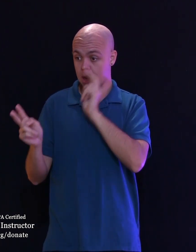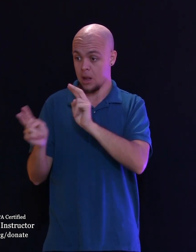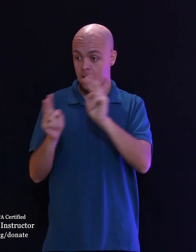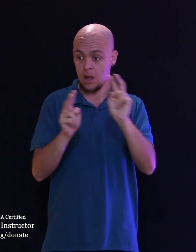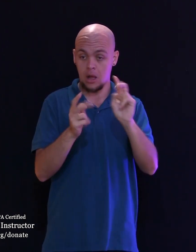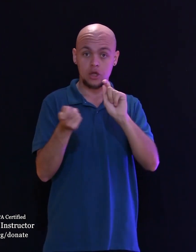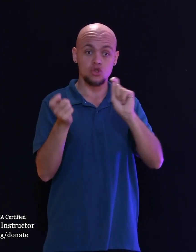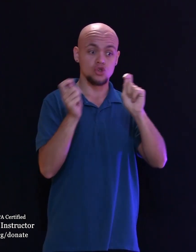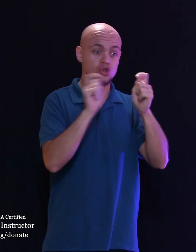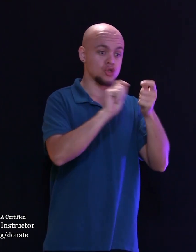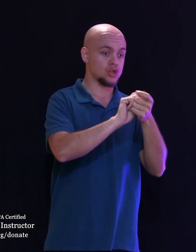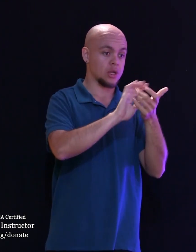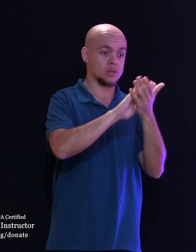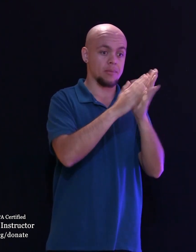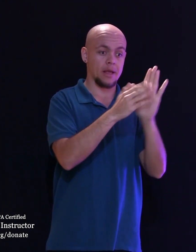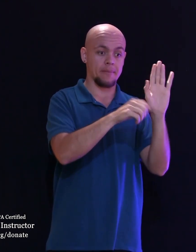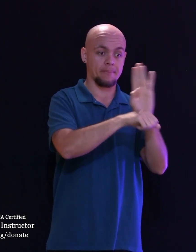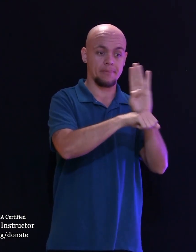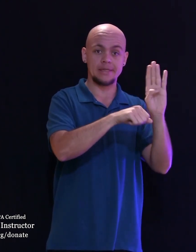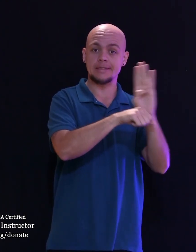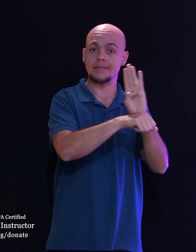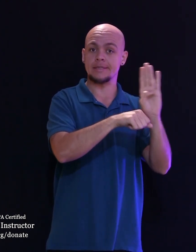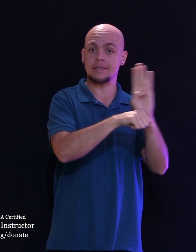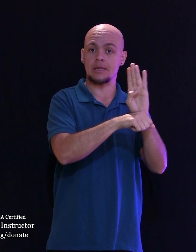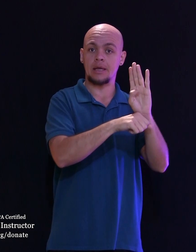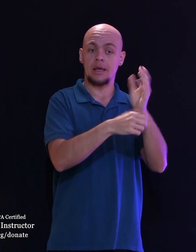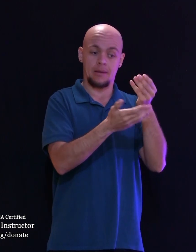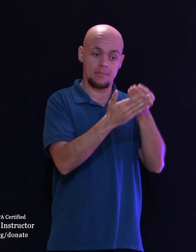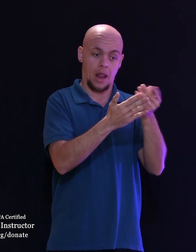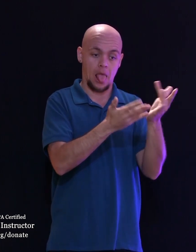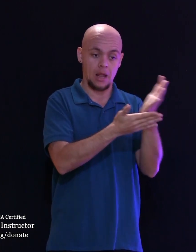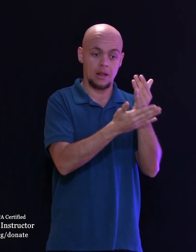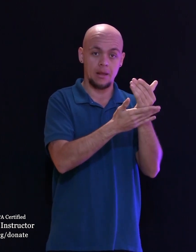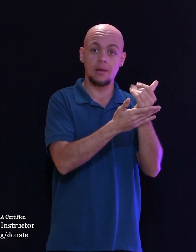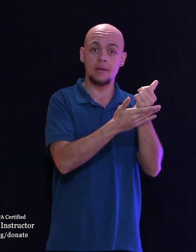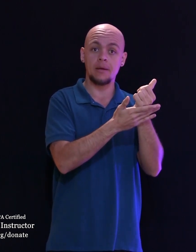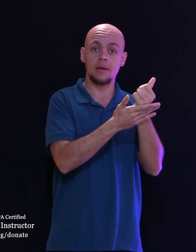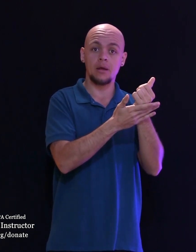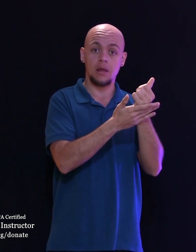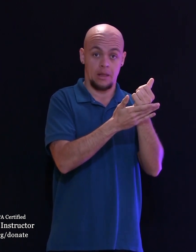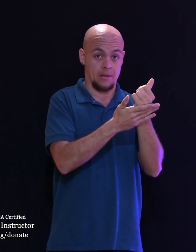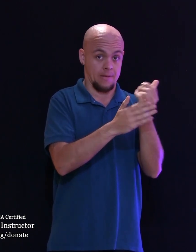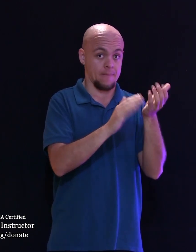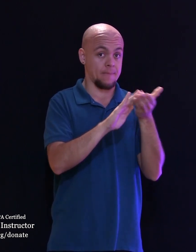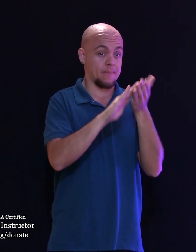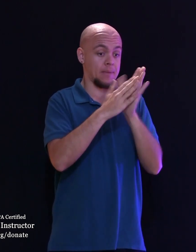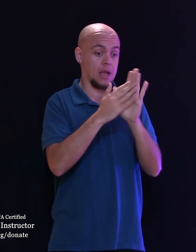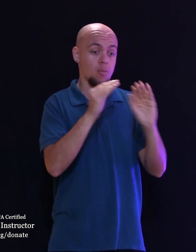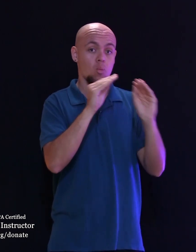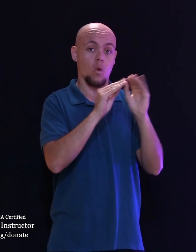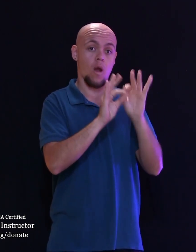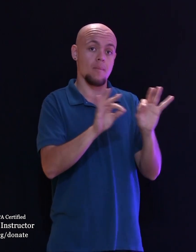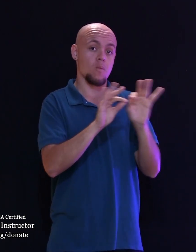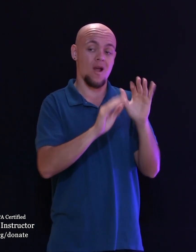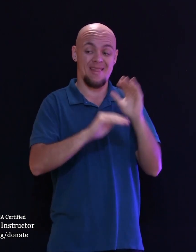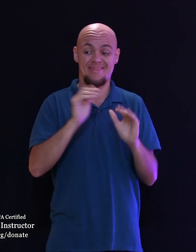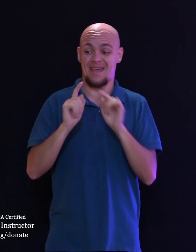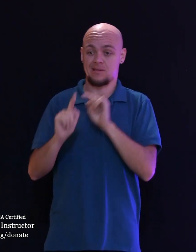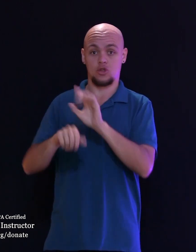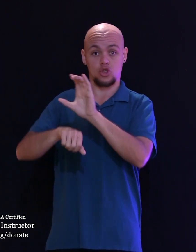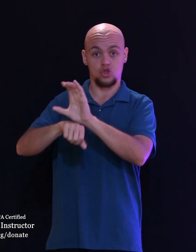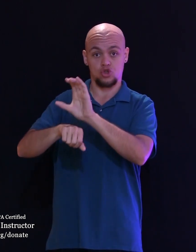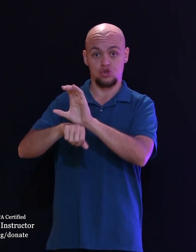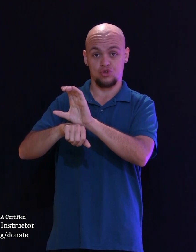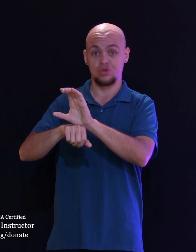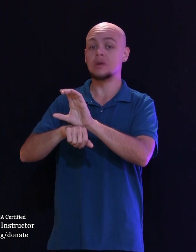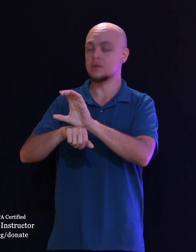into businesses, and the business interests and the creation of money becomes more important than the ministry that they're doing. This was about